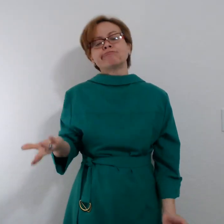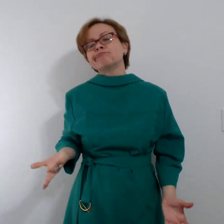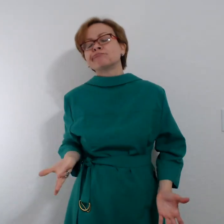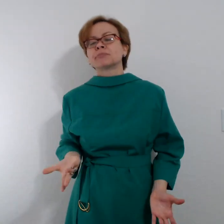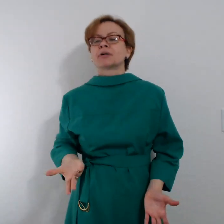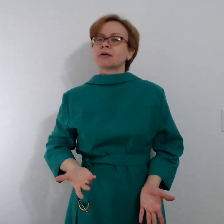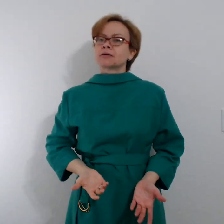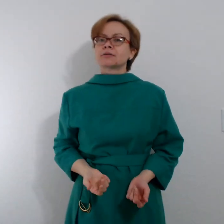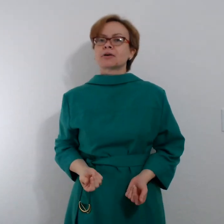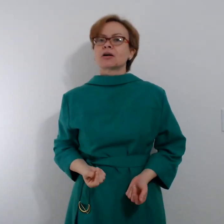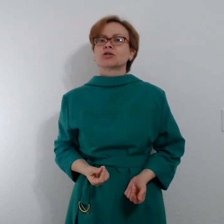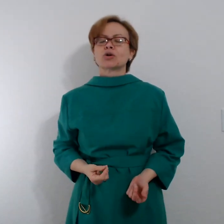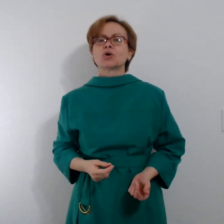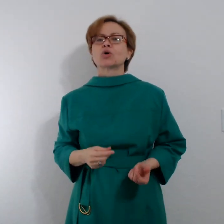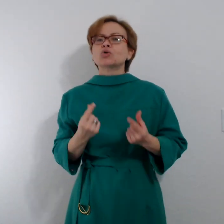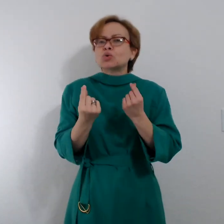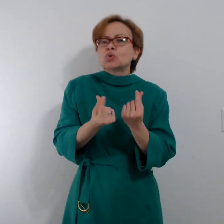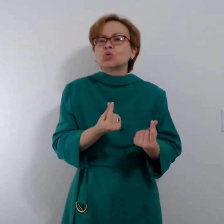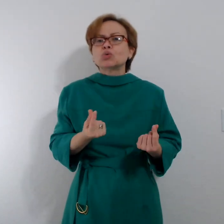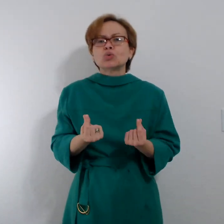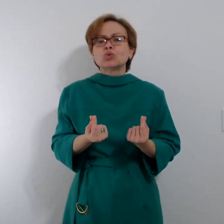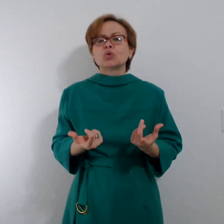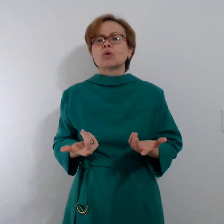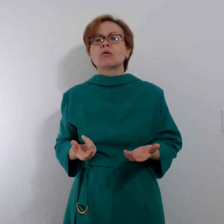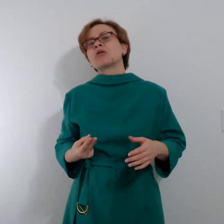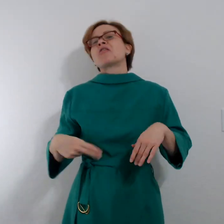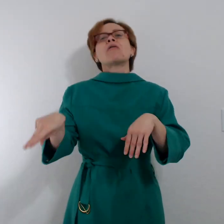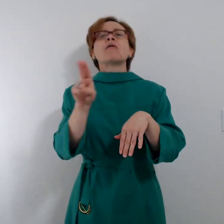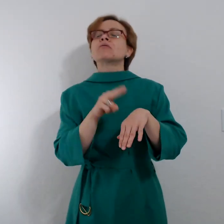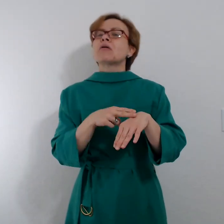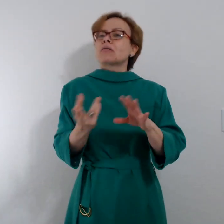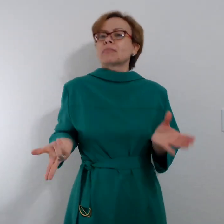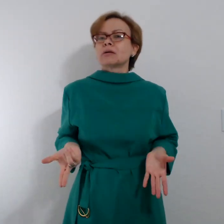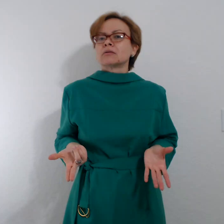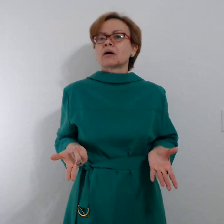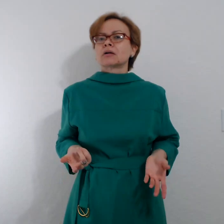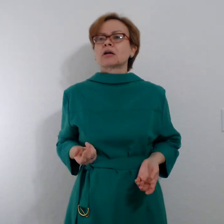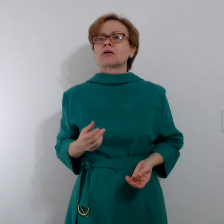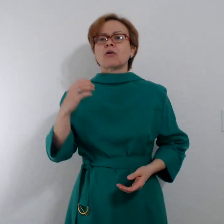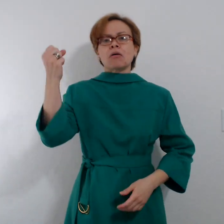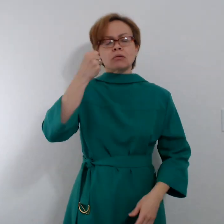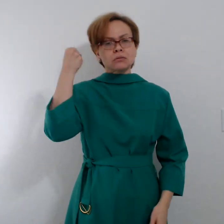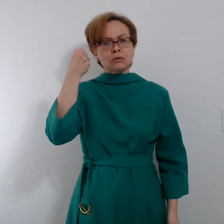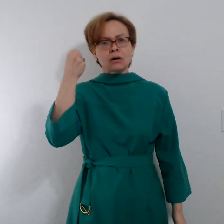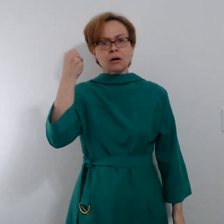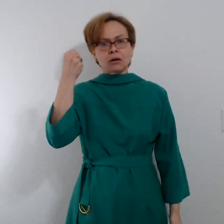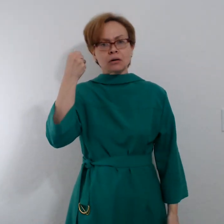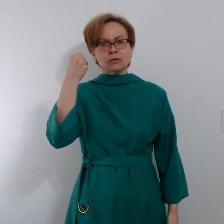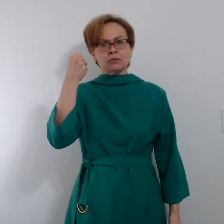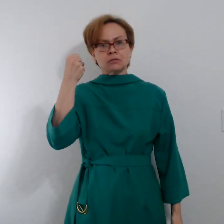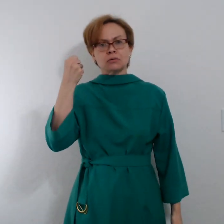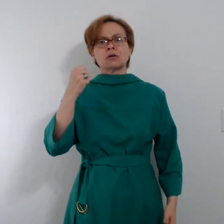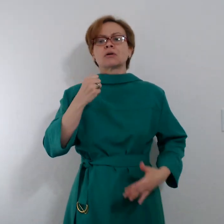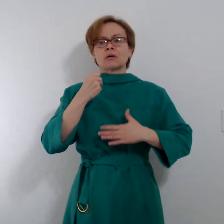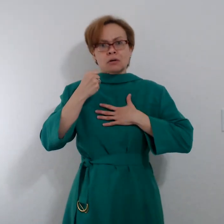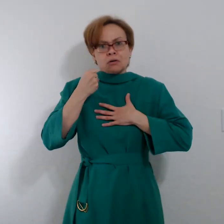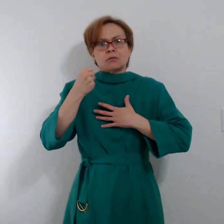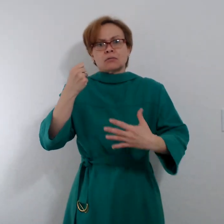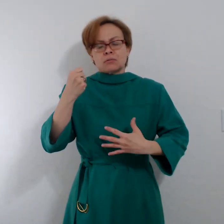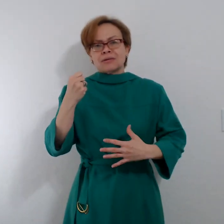To actually try to hold my breath past the point that doctors would consider you brain